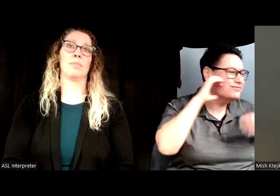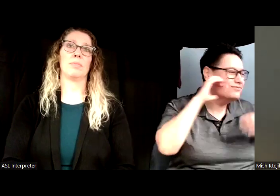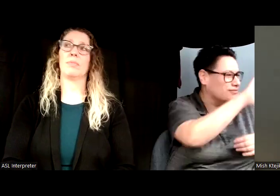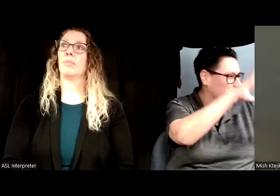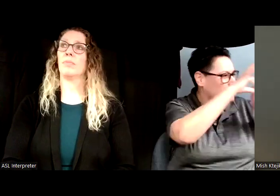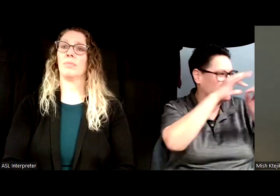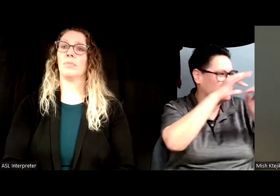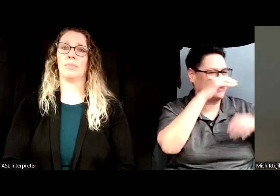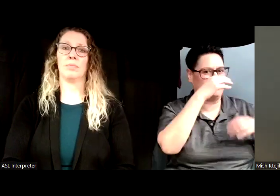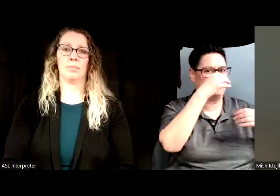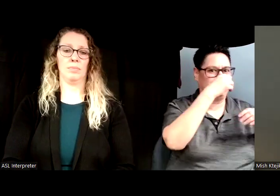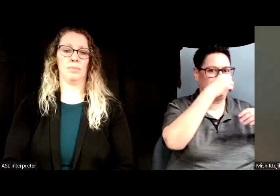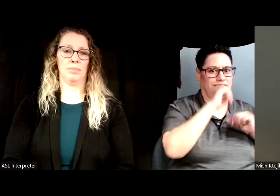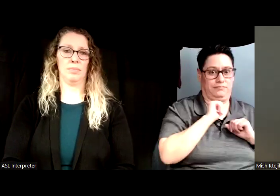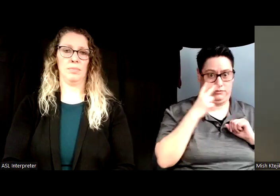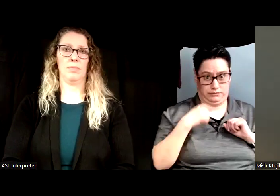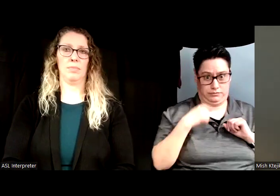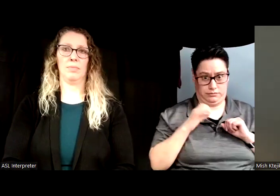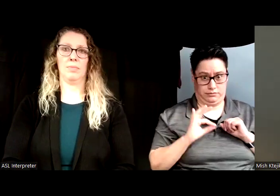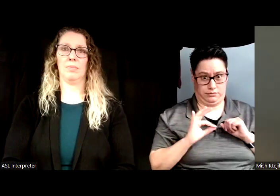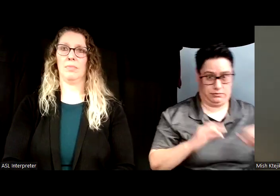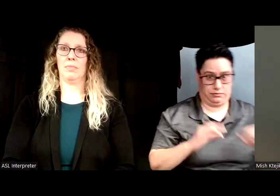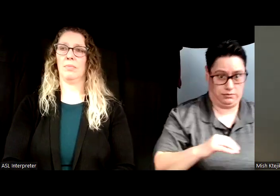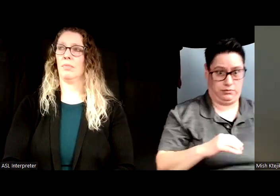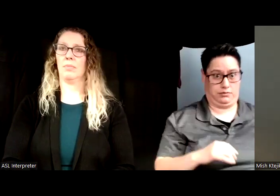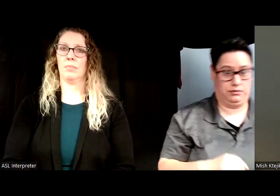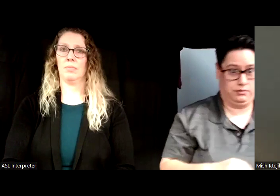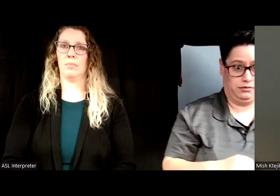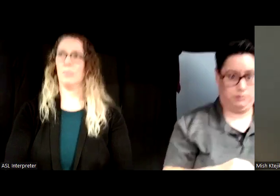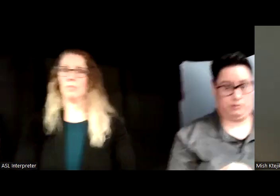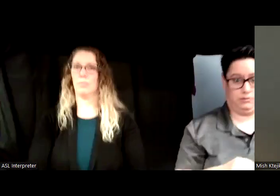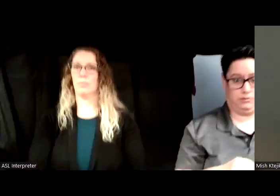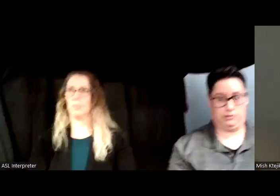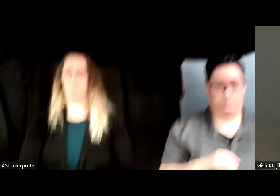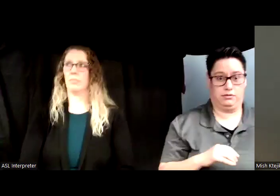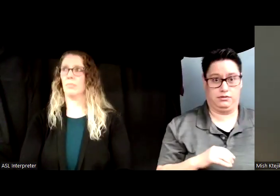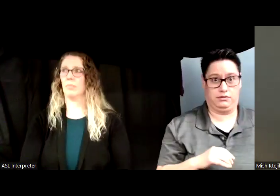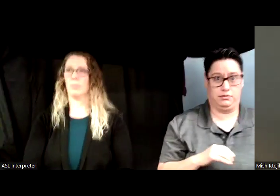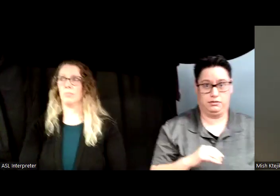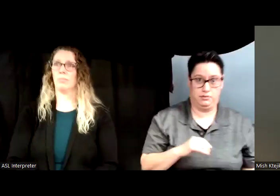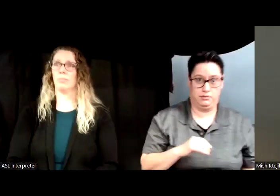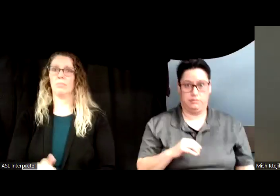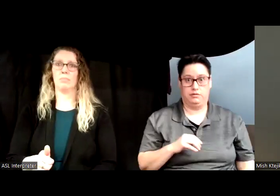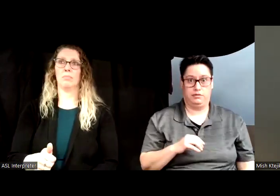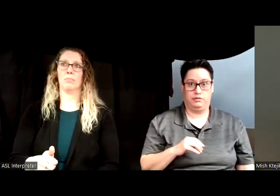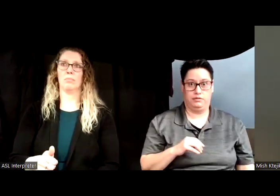I liked how you started. Sorry, I'm gonna, is that okay if we move this?